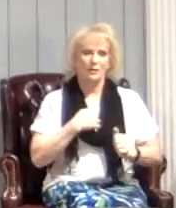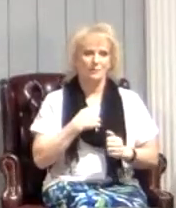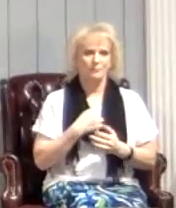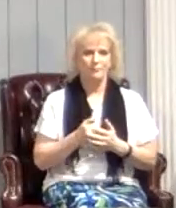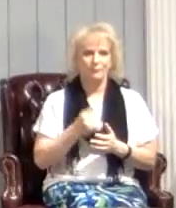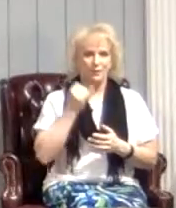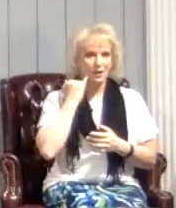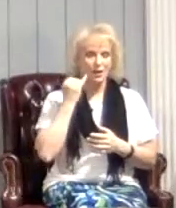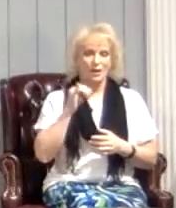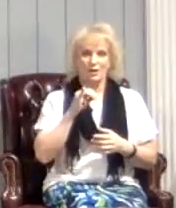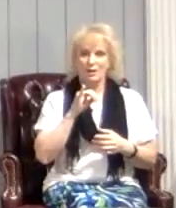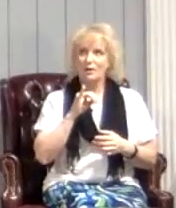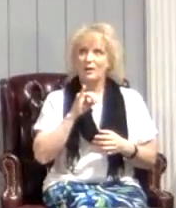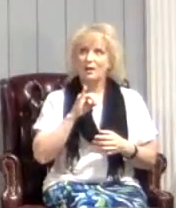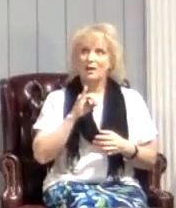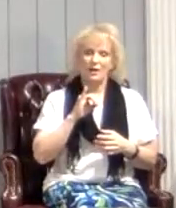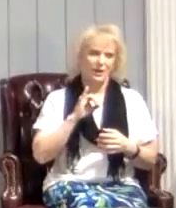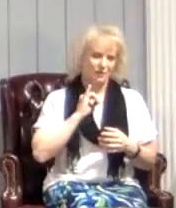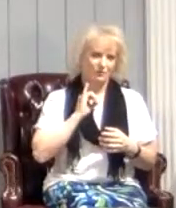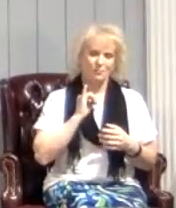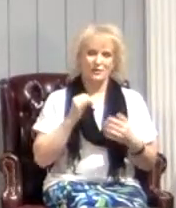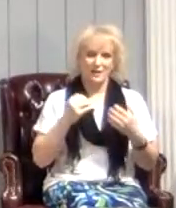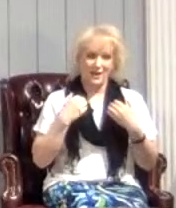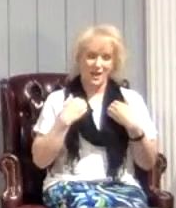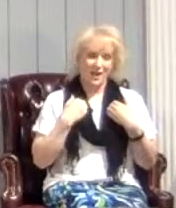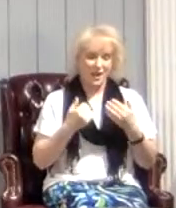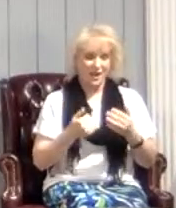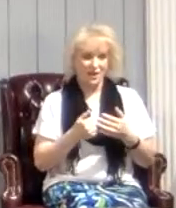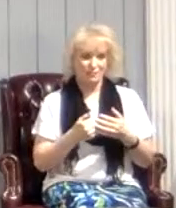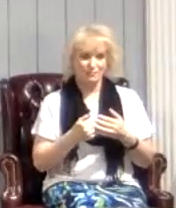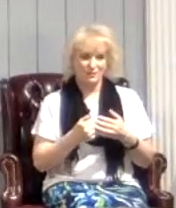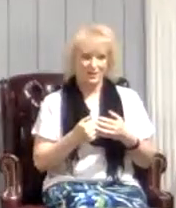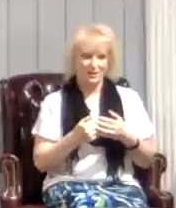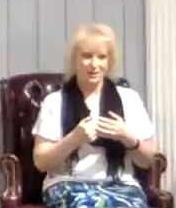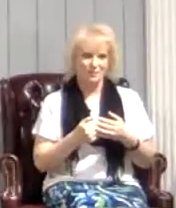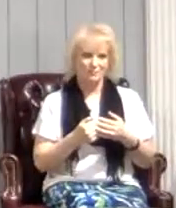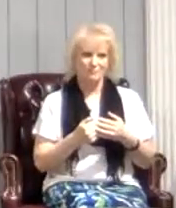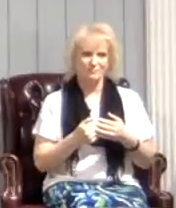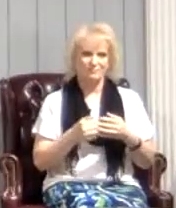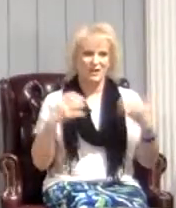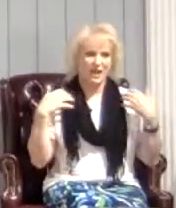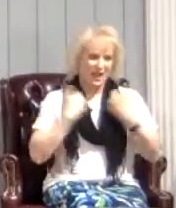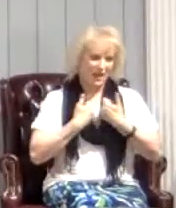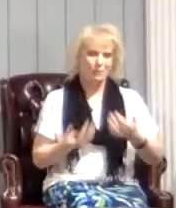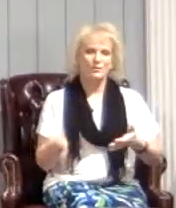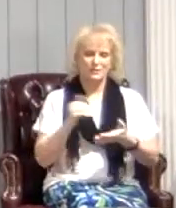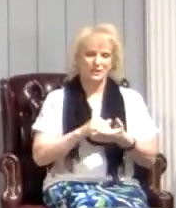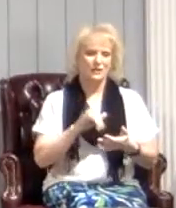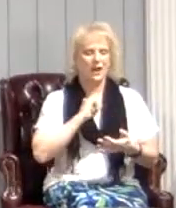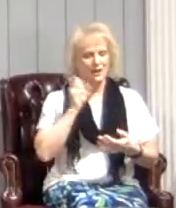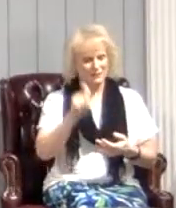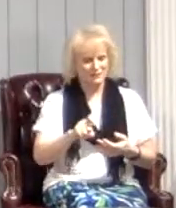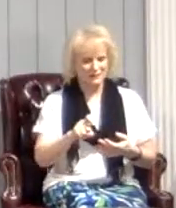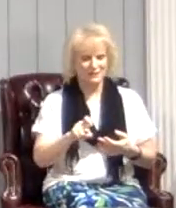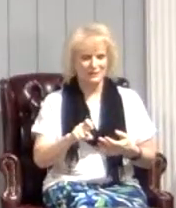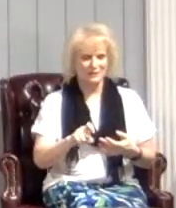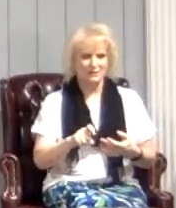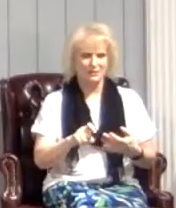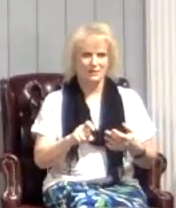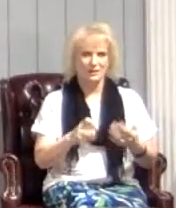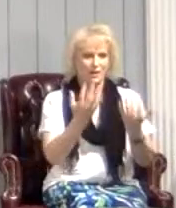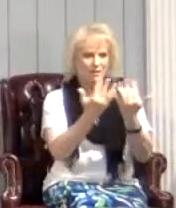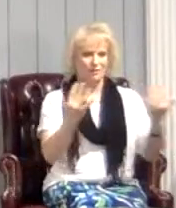kind of livestock again, and it won't be calves, if I ever have any kind of livestock again, I had to have the fences fixed.